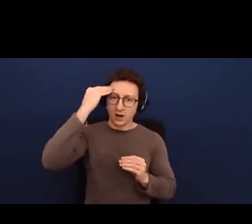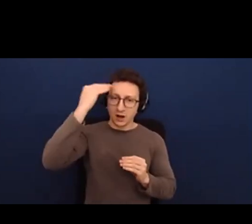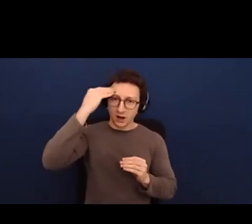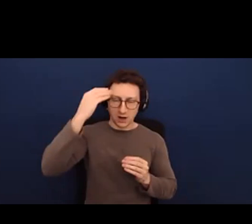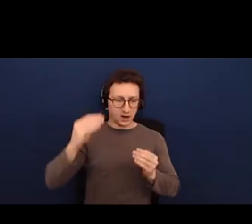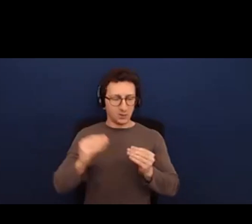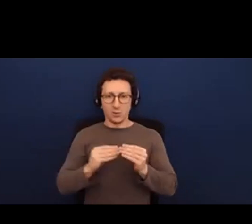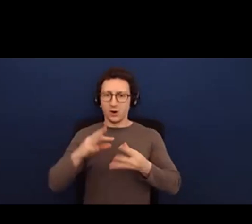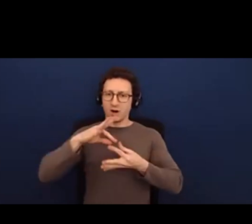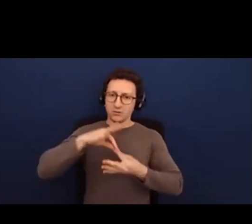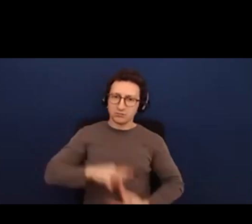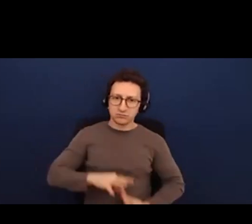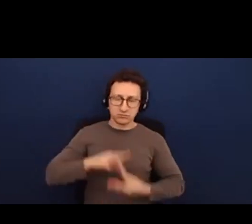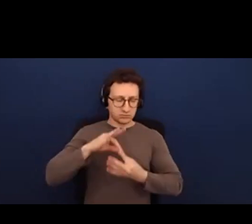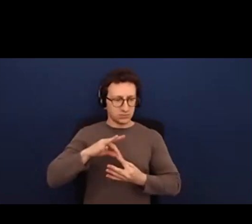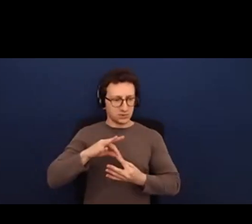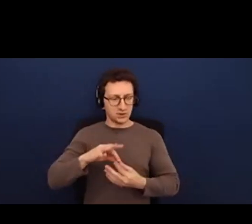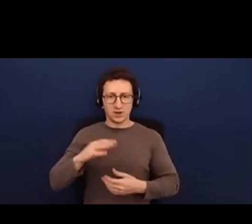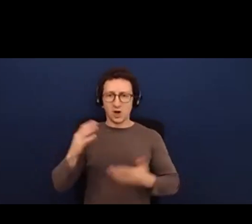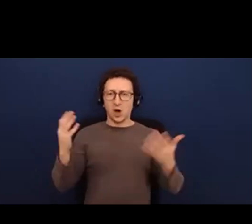the ideals to which we ought to be